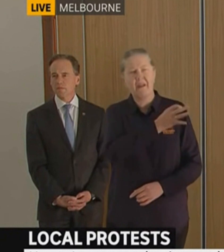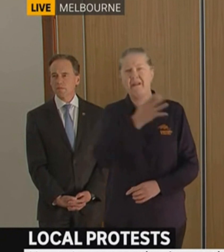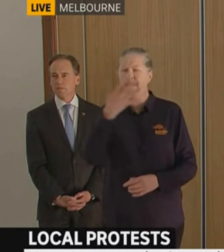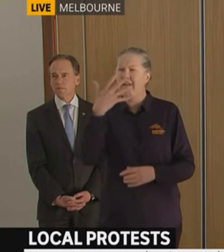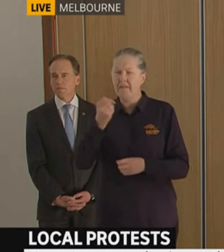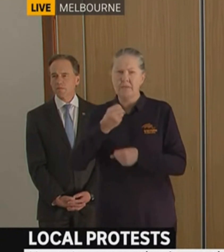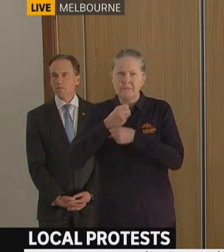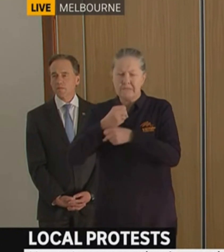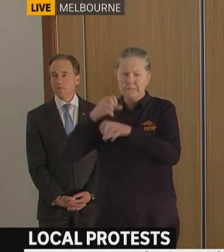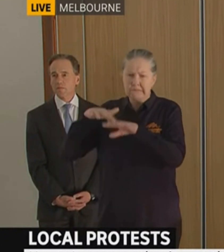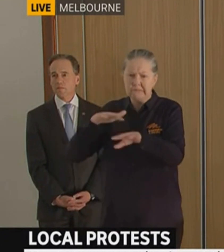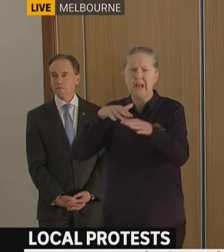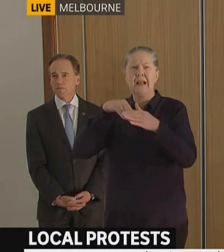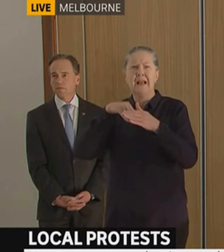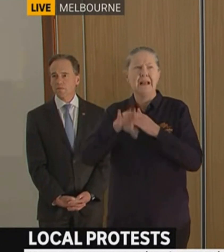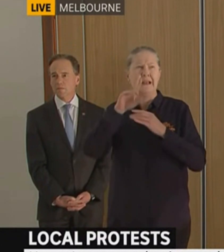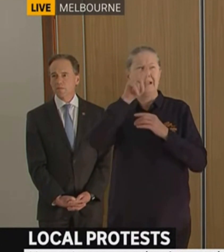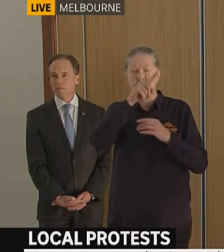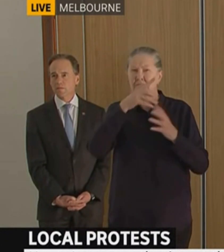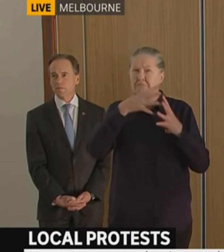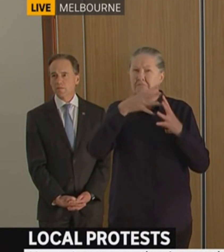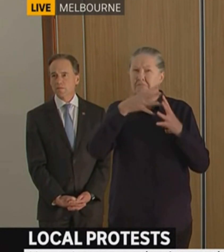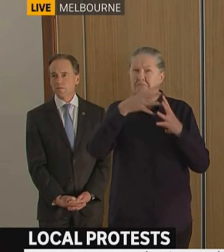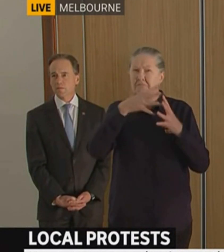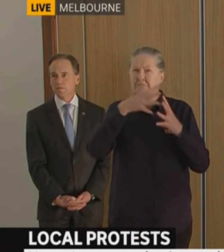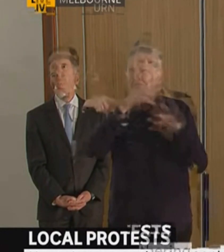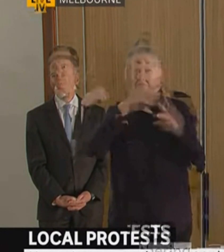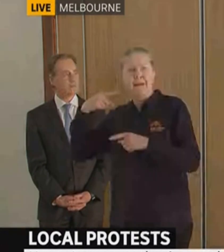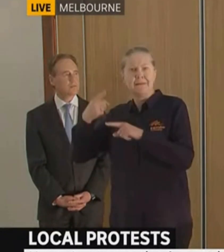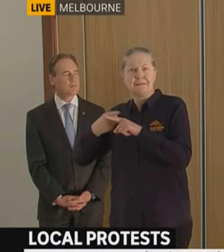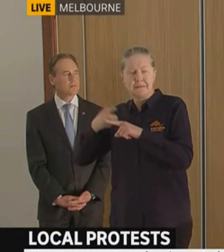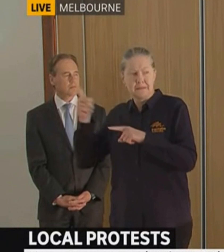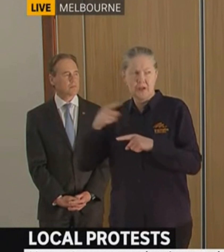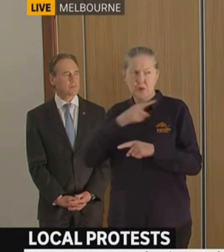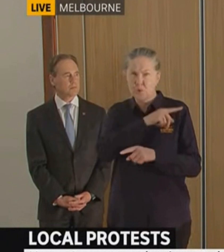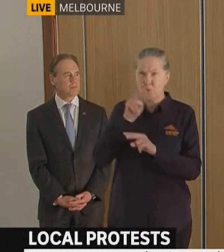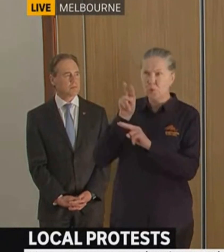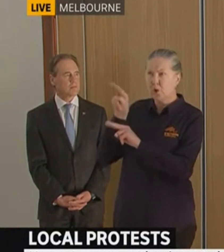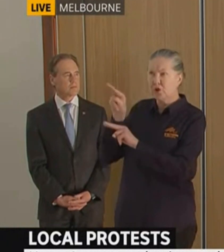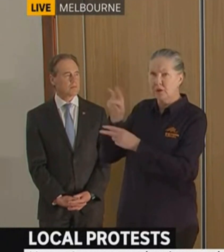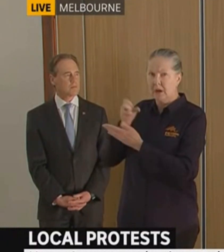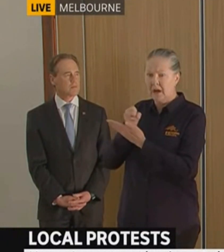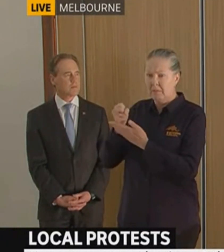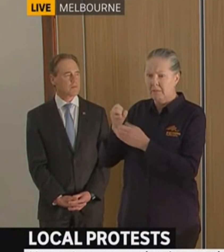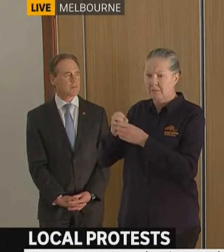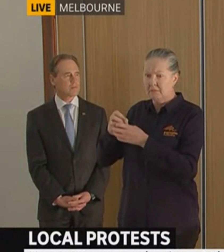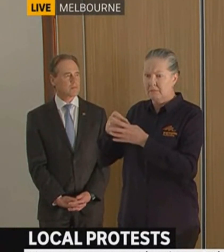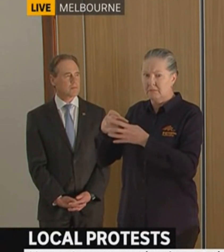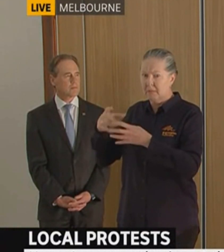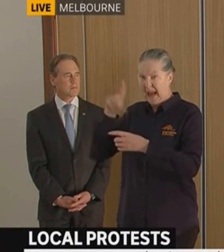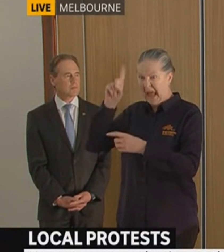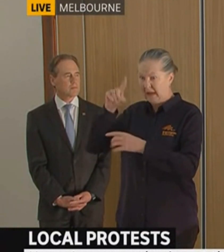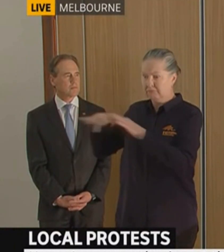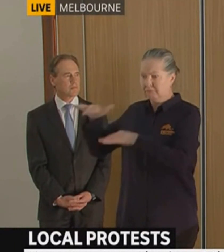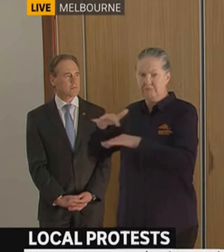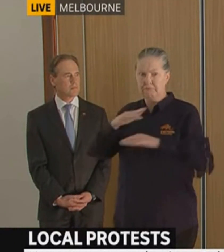now, and we've seen large gatherings. How closely are you watching the numbers over there, given how many people are in close